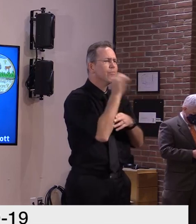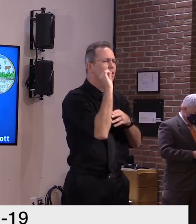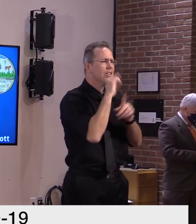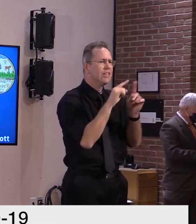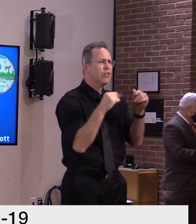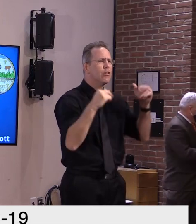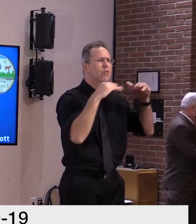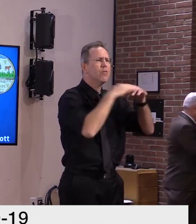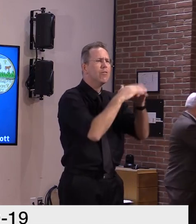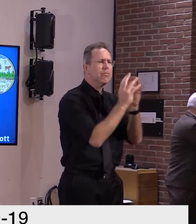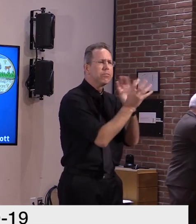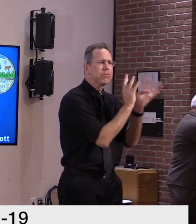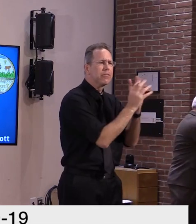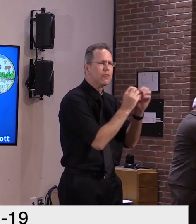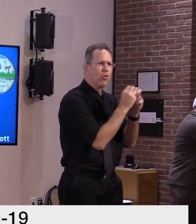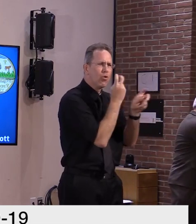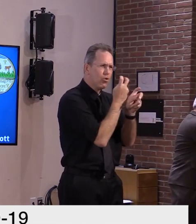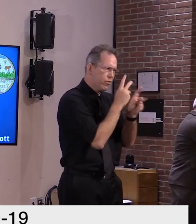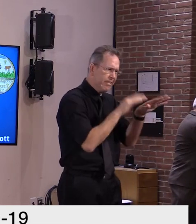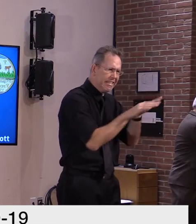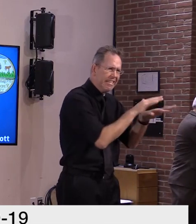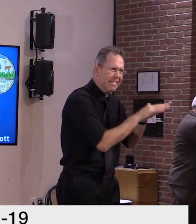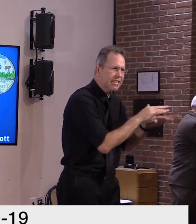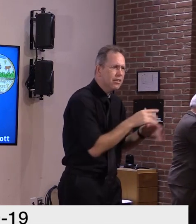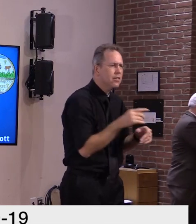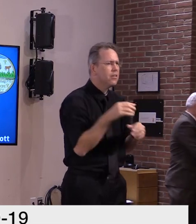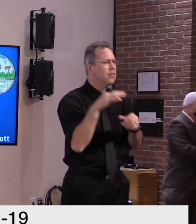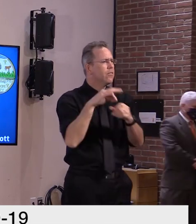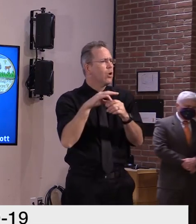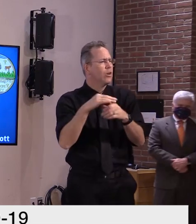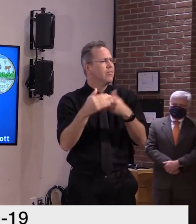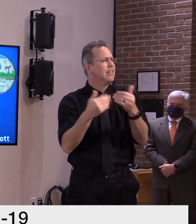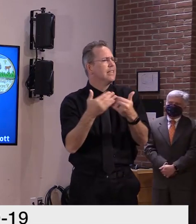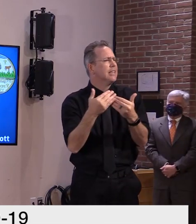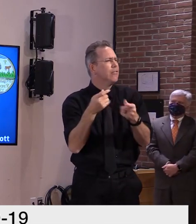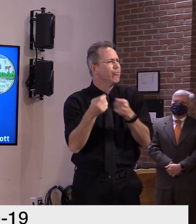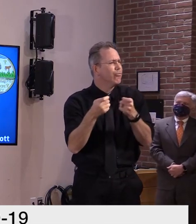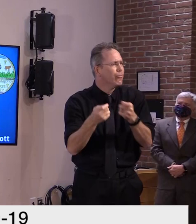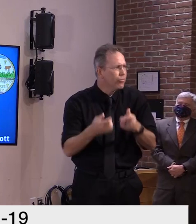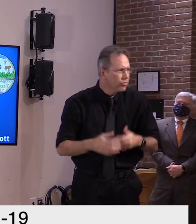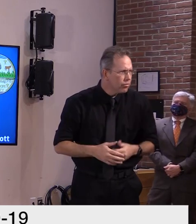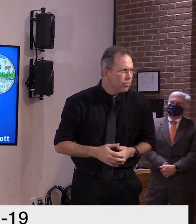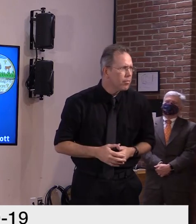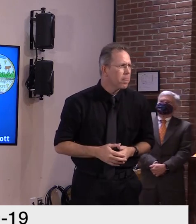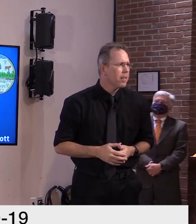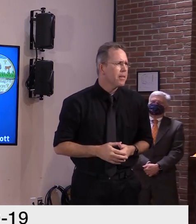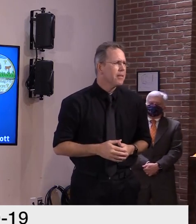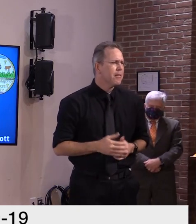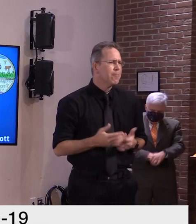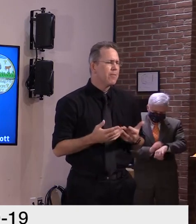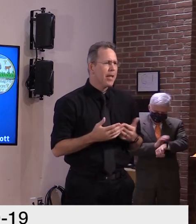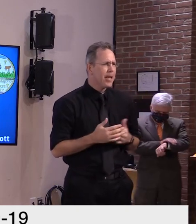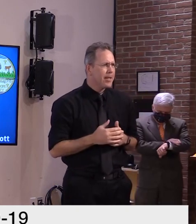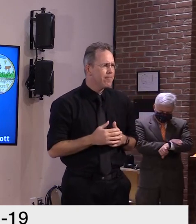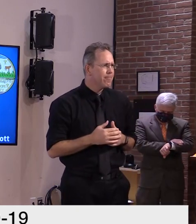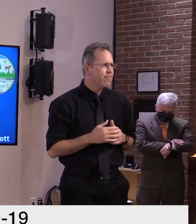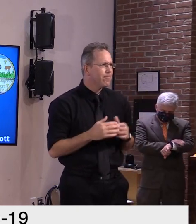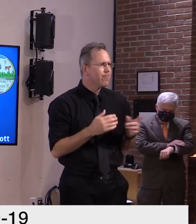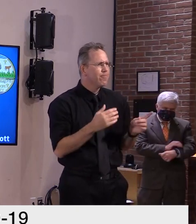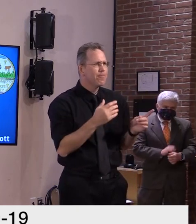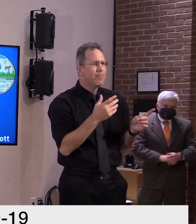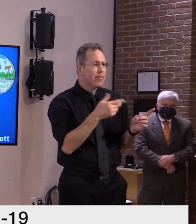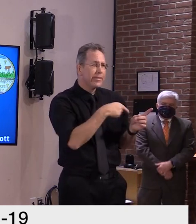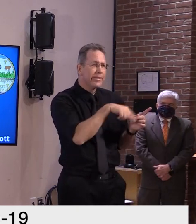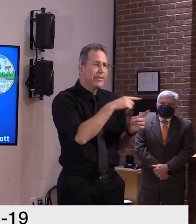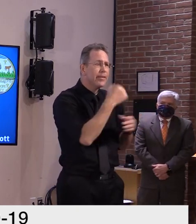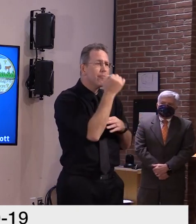and not as considerate of your fellow citizen, if you will, as what the CDC envisioned the voting experience would look